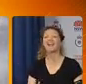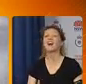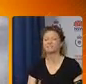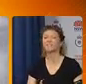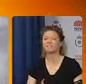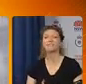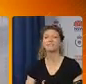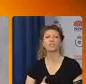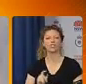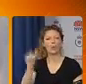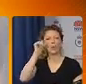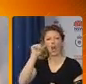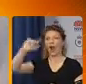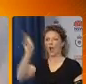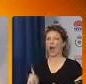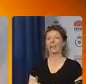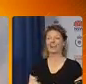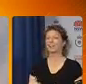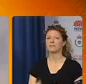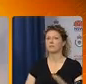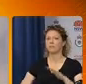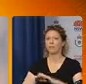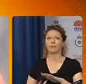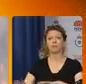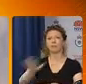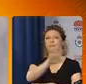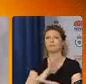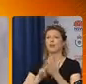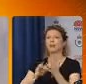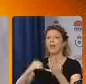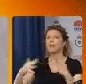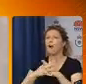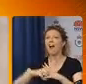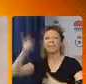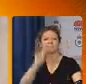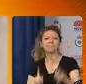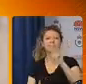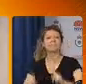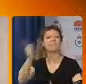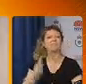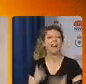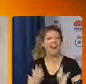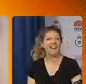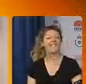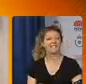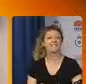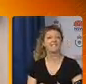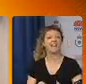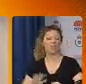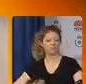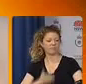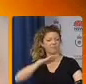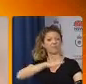activity. We've seen lightning right across central areas of New South Wales, the back end of the ranges, and